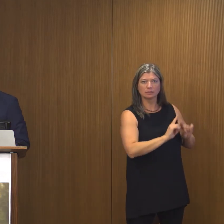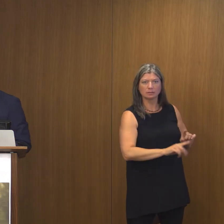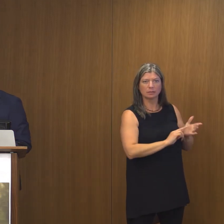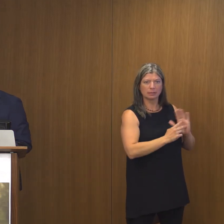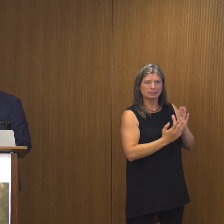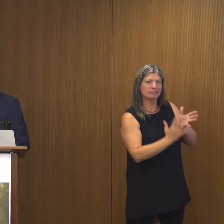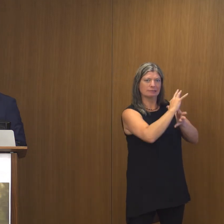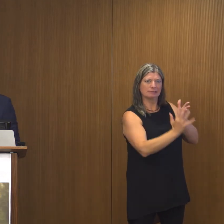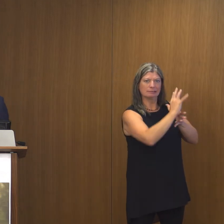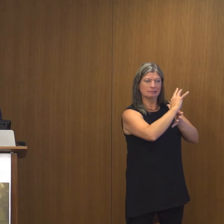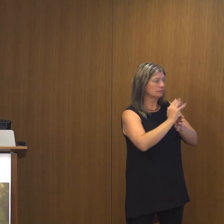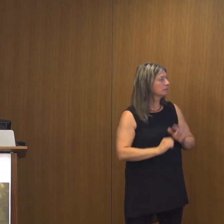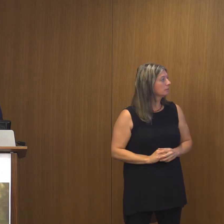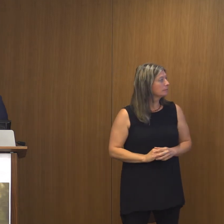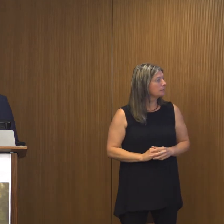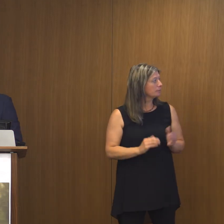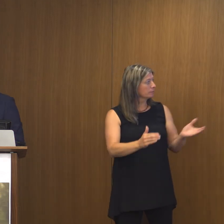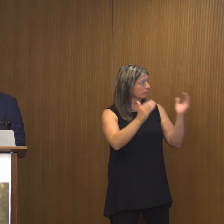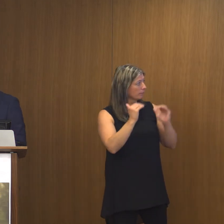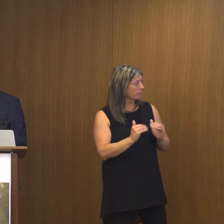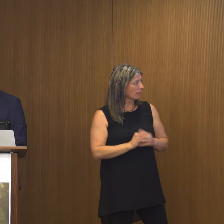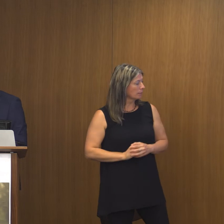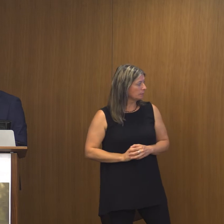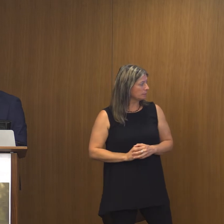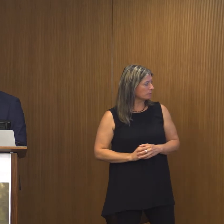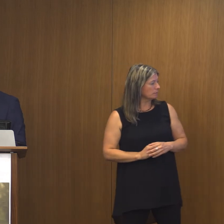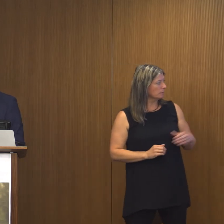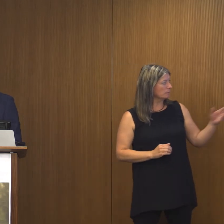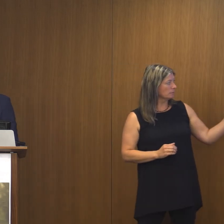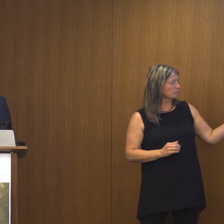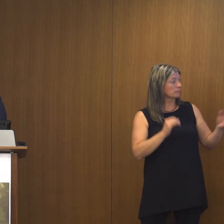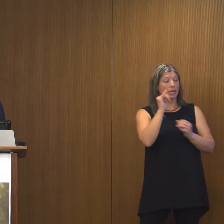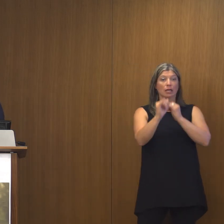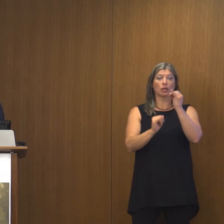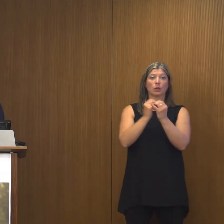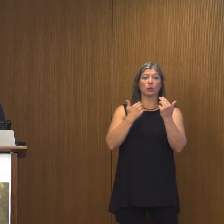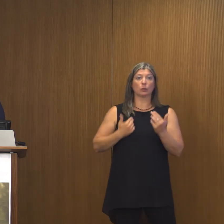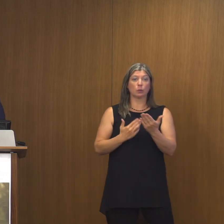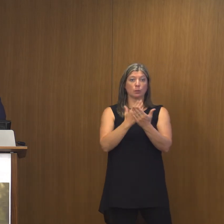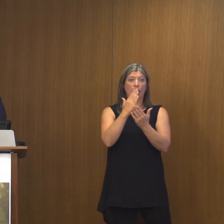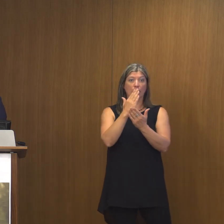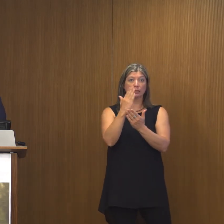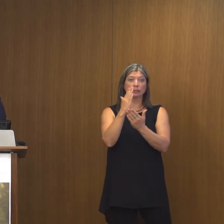next highly ranked solution was that using international human rights guidelines to guide the standard of services. That was highly ranked by